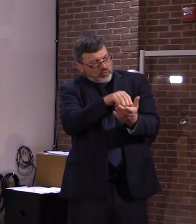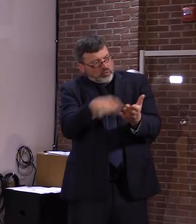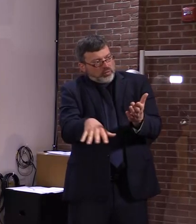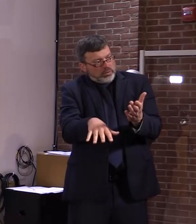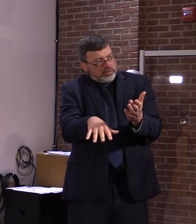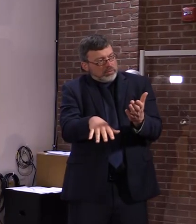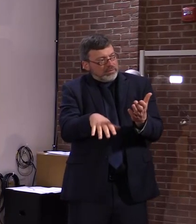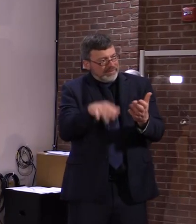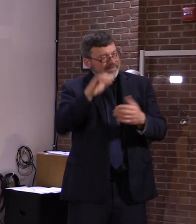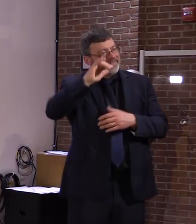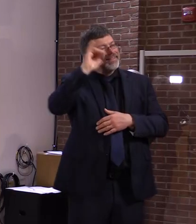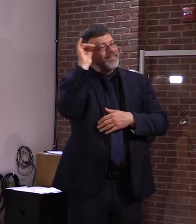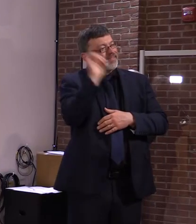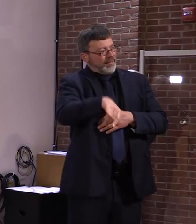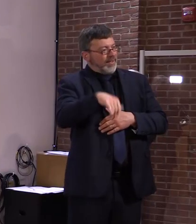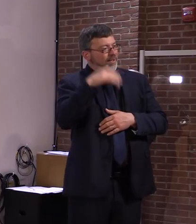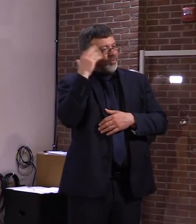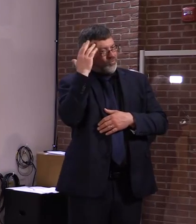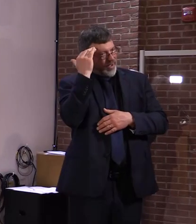we're thinking about the future.